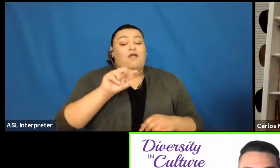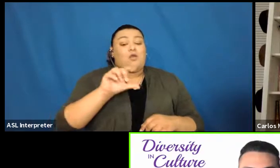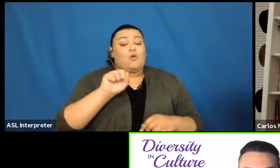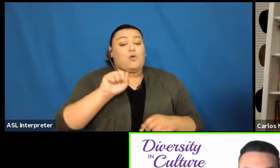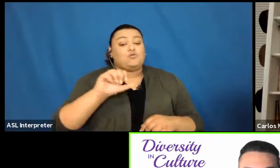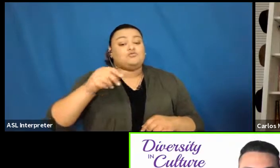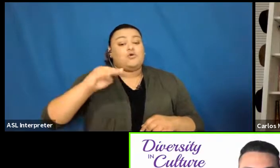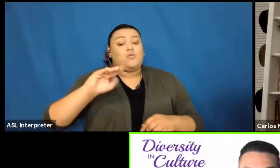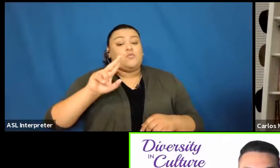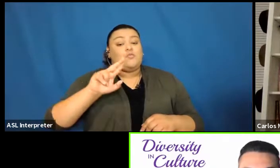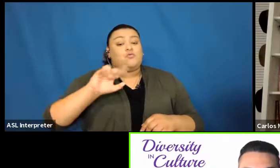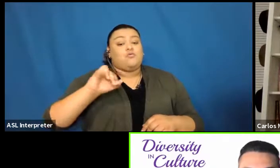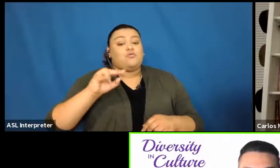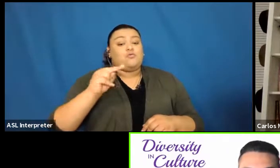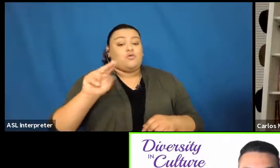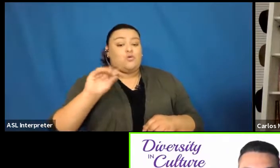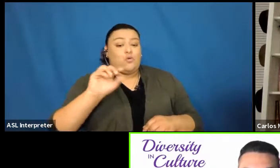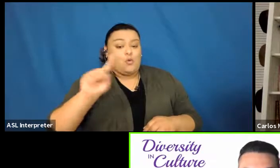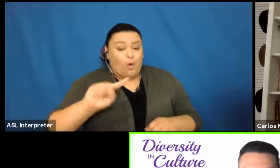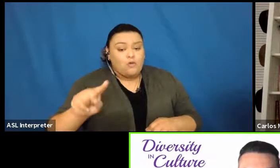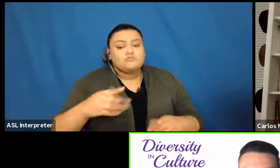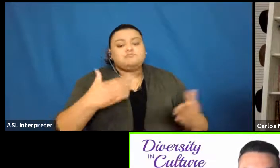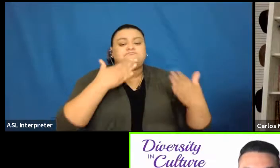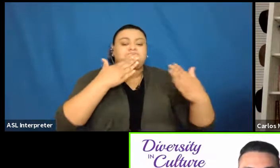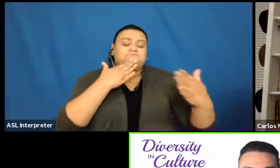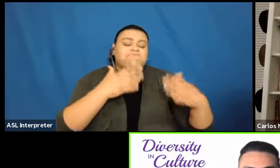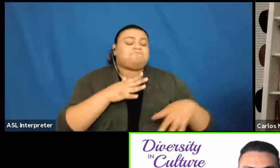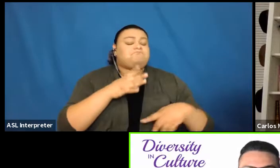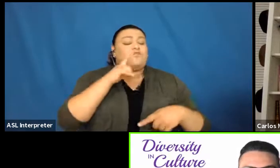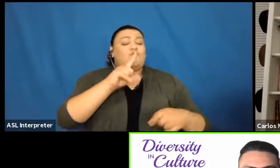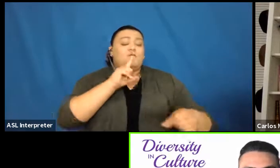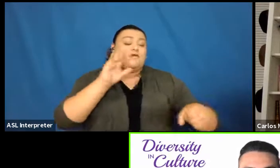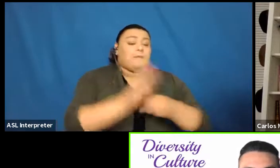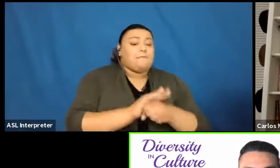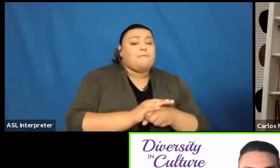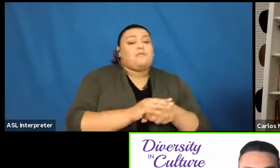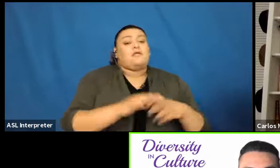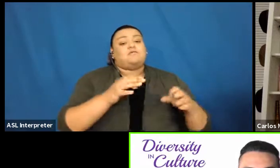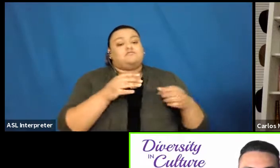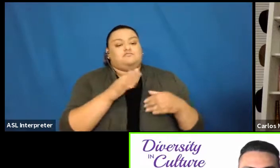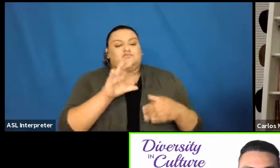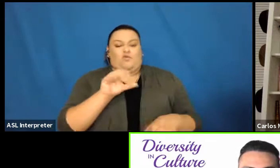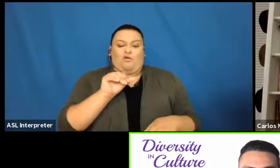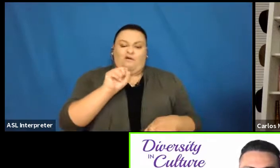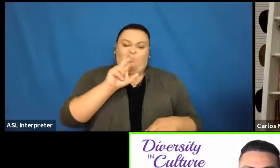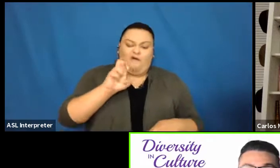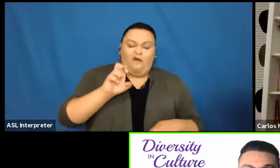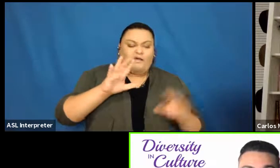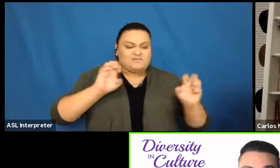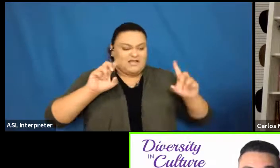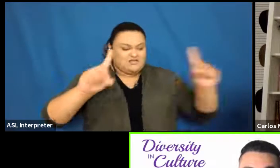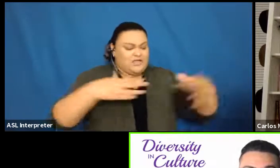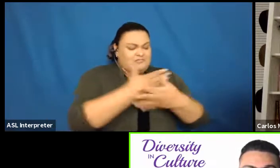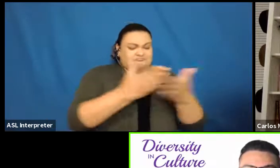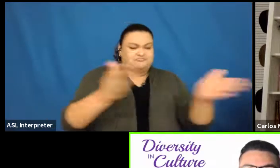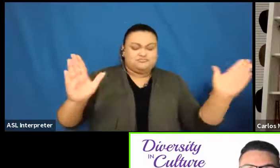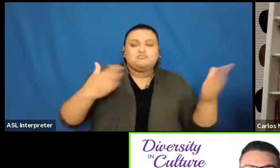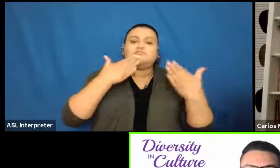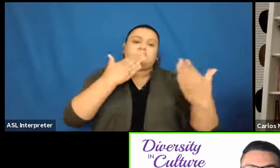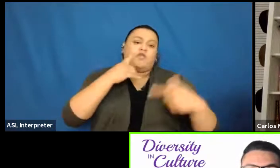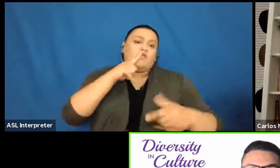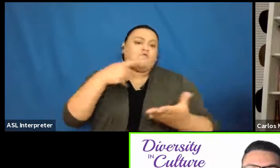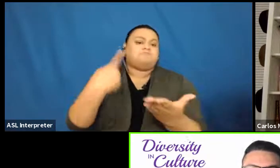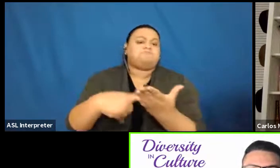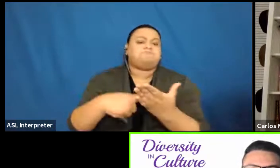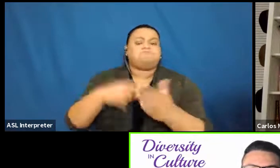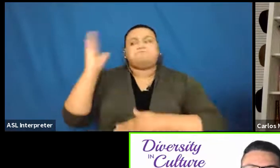work, dedication, commitment to La Causa and education. Thank you for being here, speaking to Oxnard College and Ventura County. It's